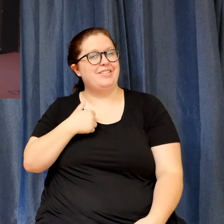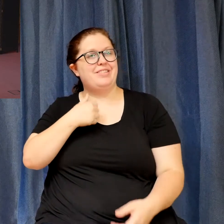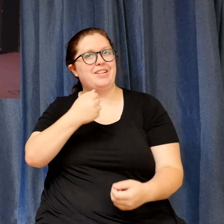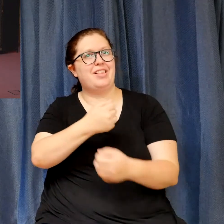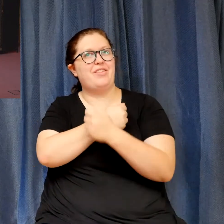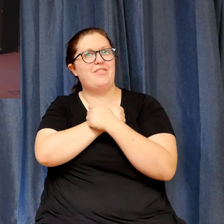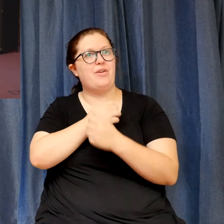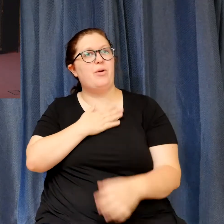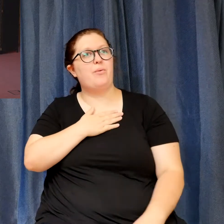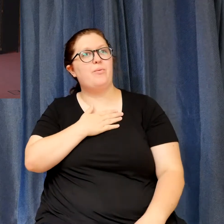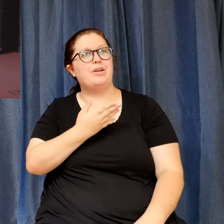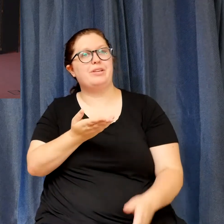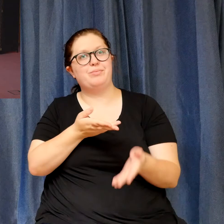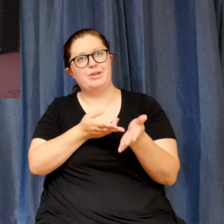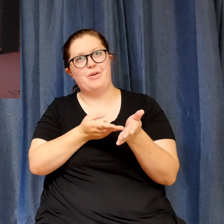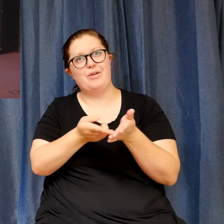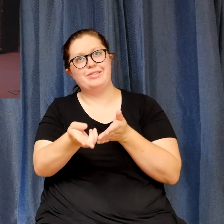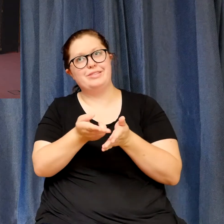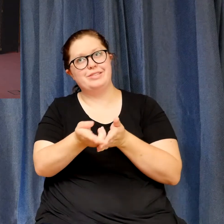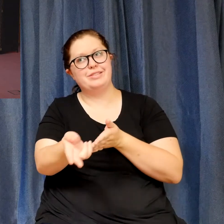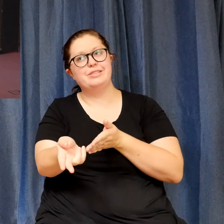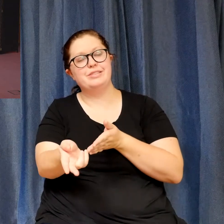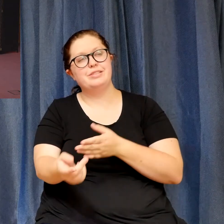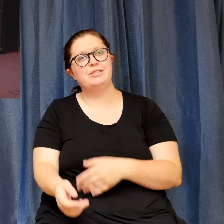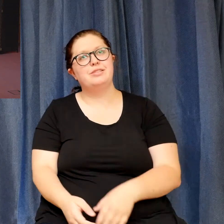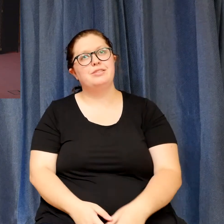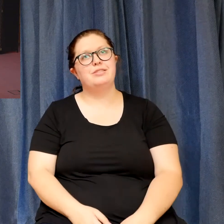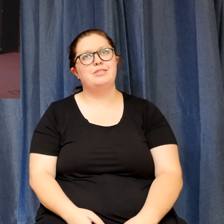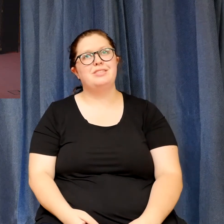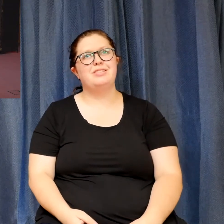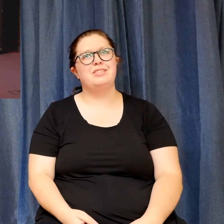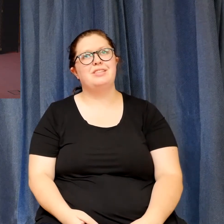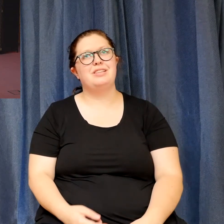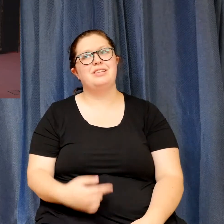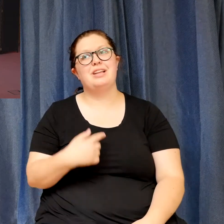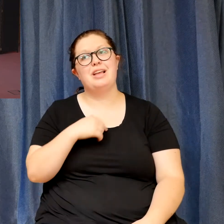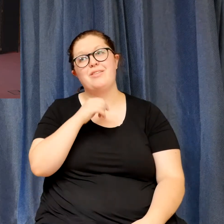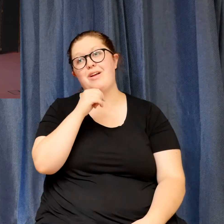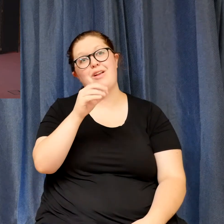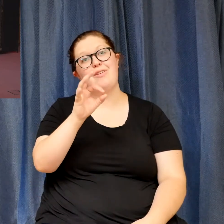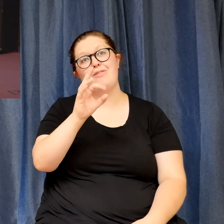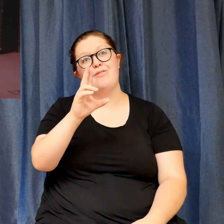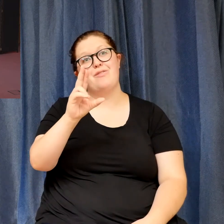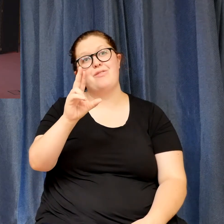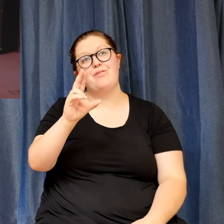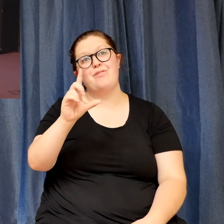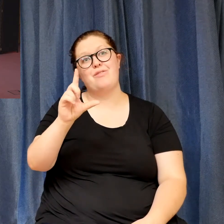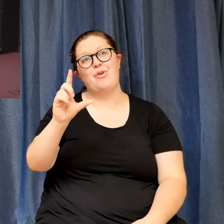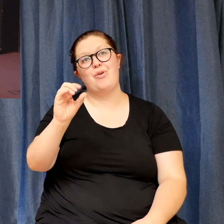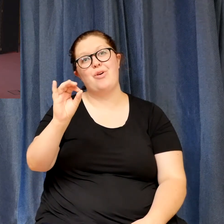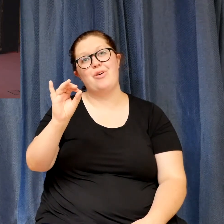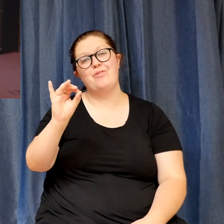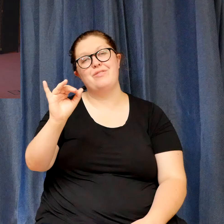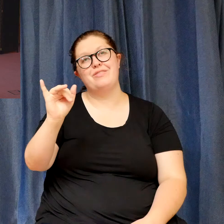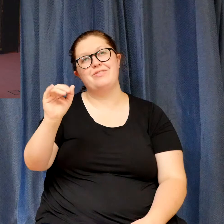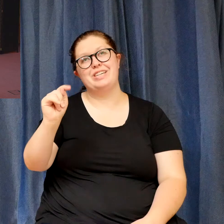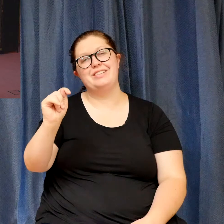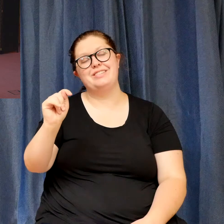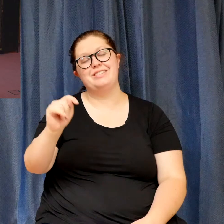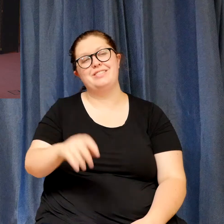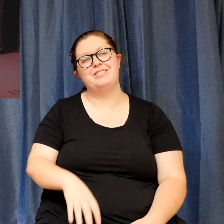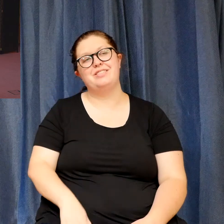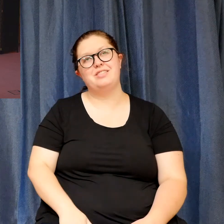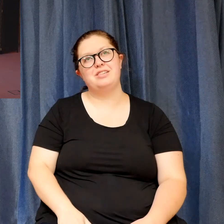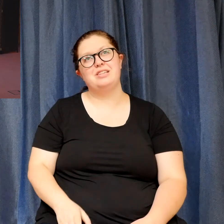that willingness to be honest with me. And, you know, I'm not as full of it as I used to be,